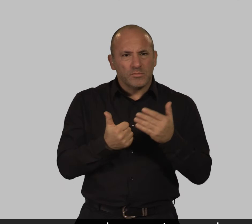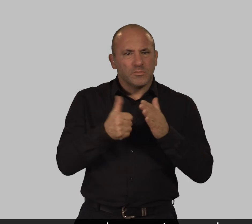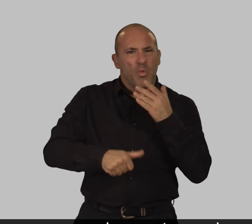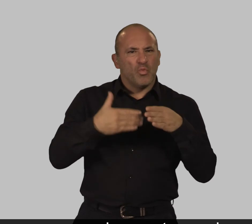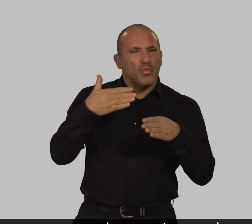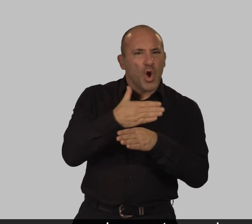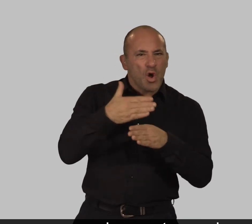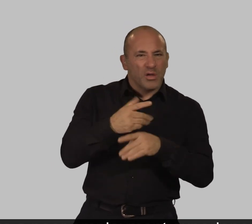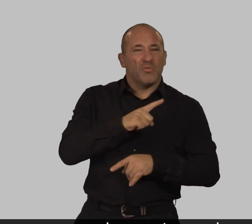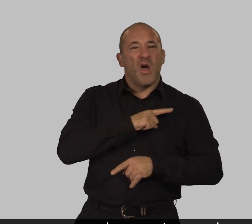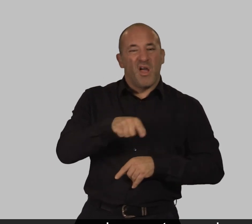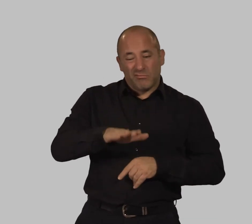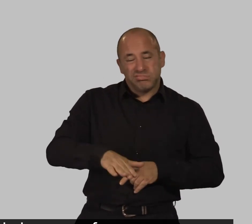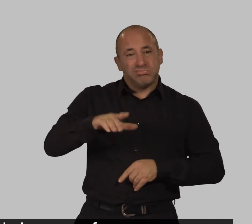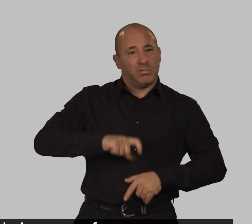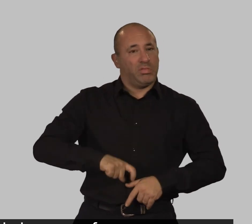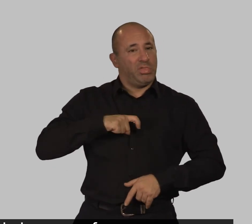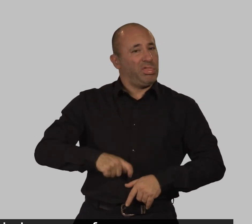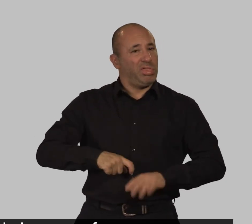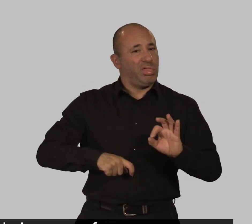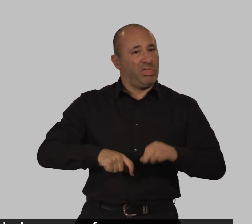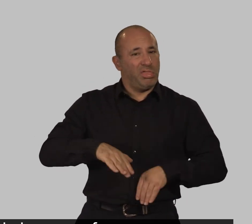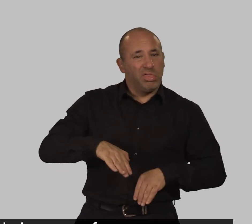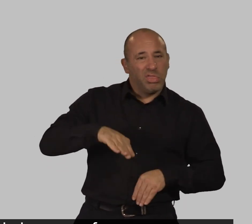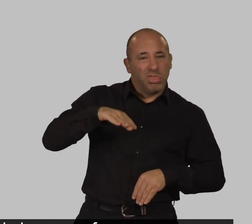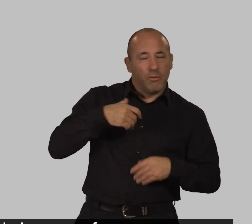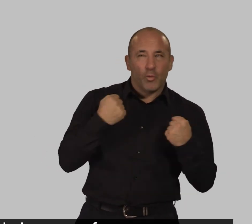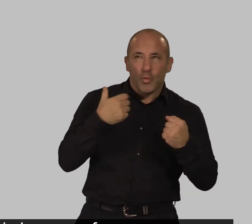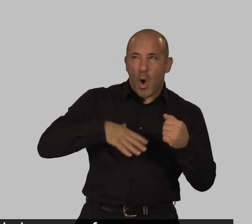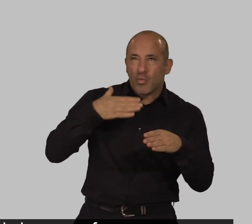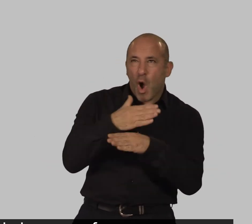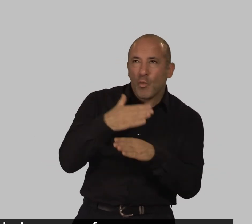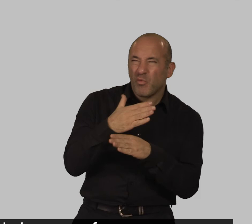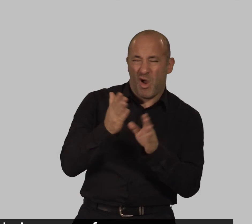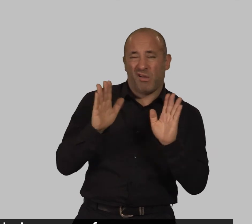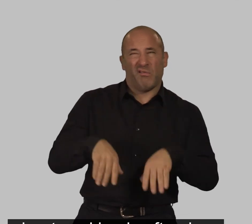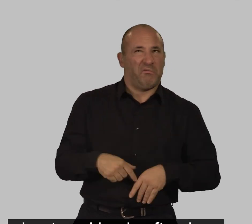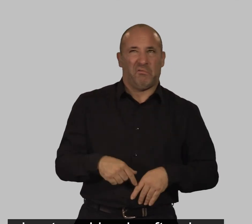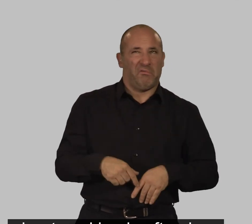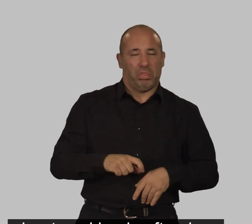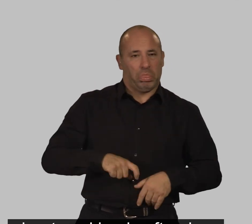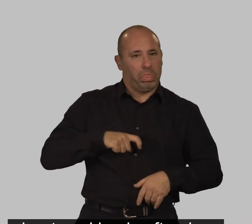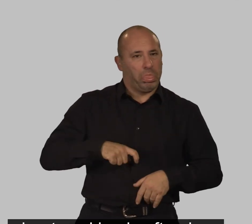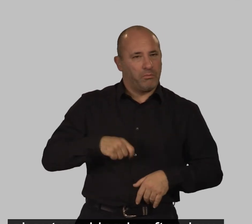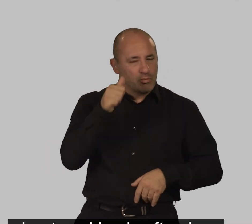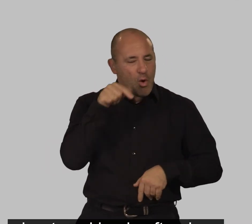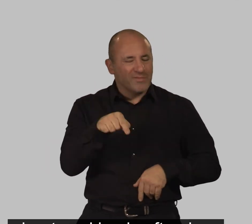employment experience is because from a young age, self-belief and ambition about working is often